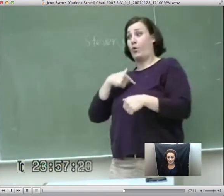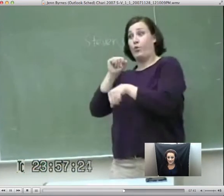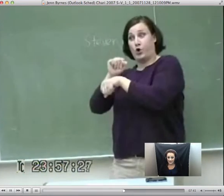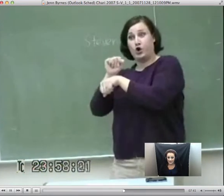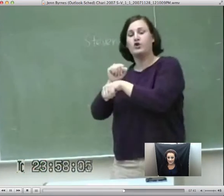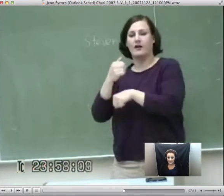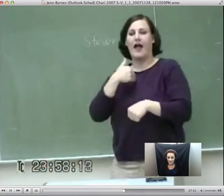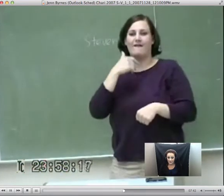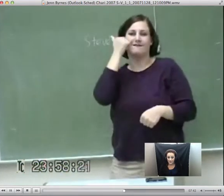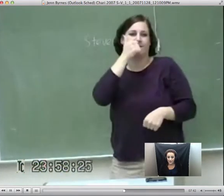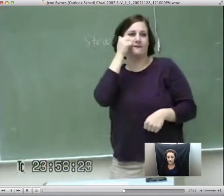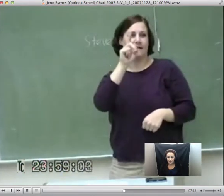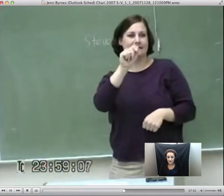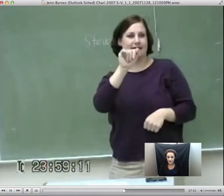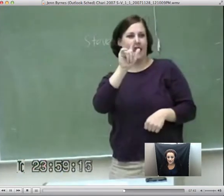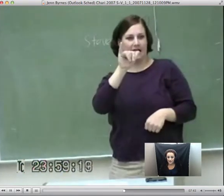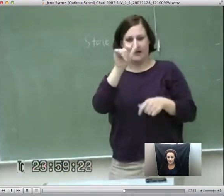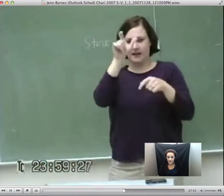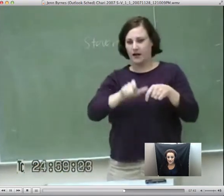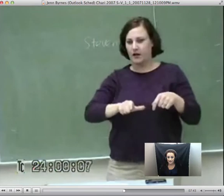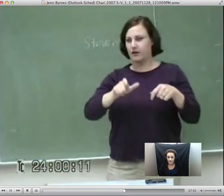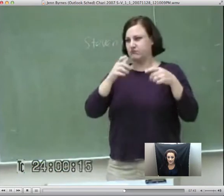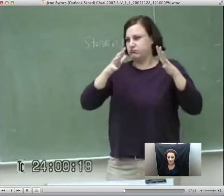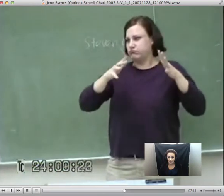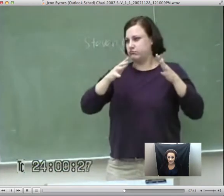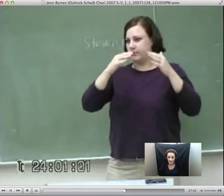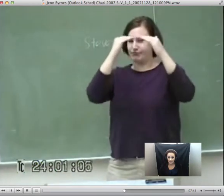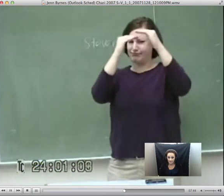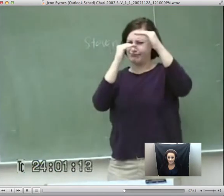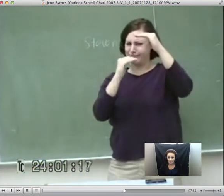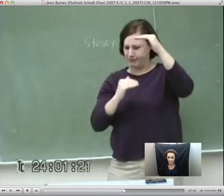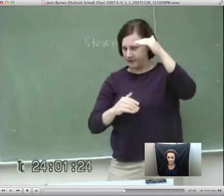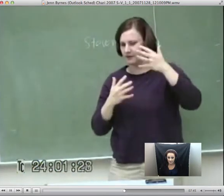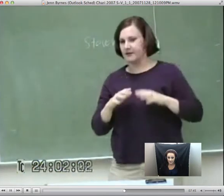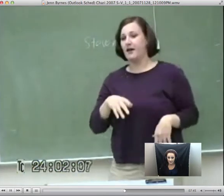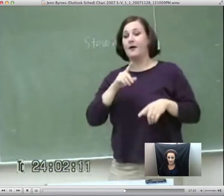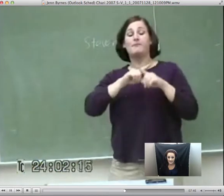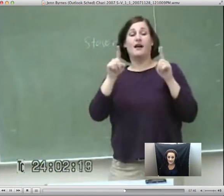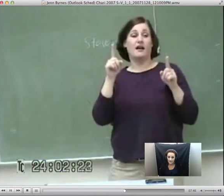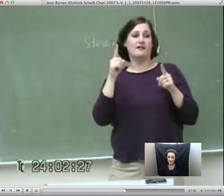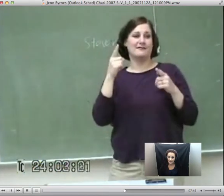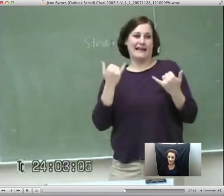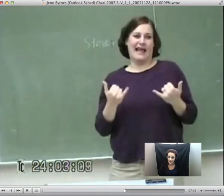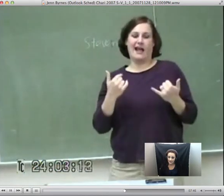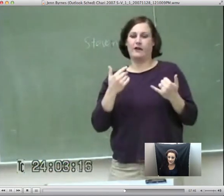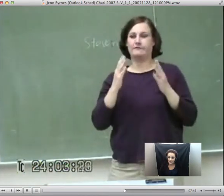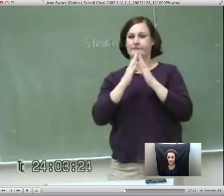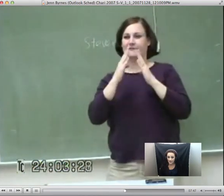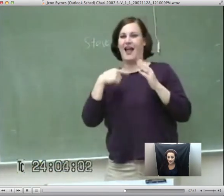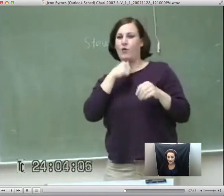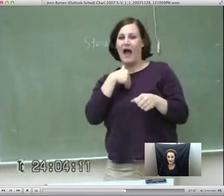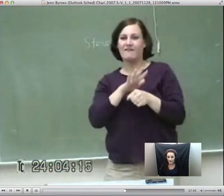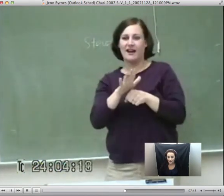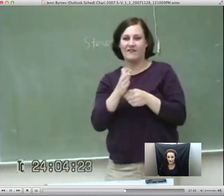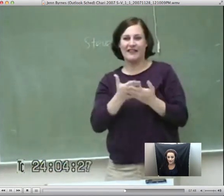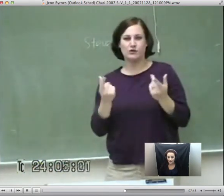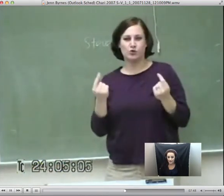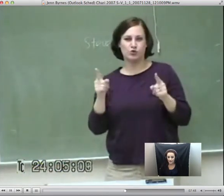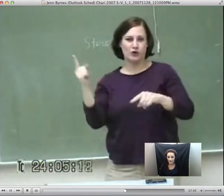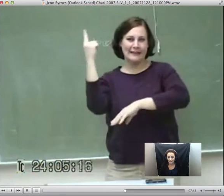normally, before I was working, I would list out everything, but now I don't have enough